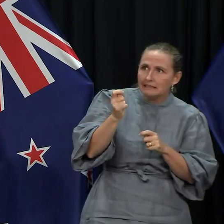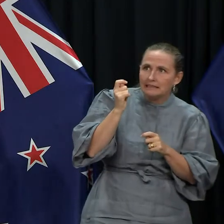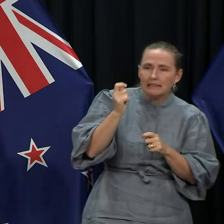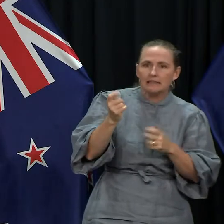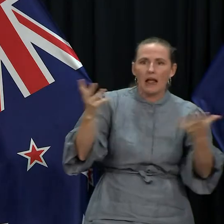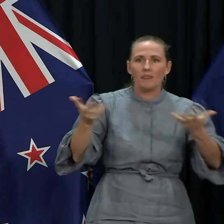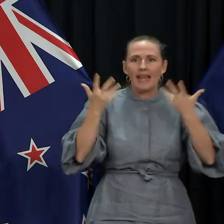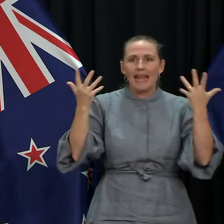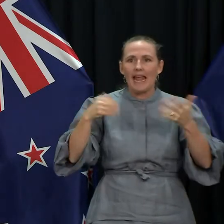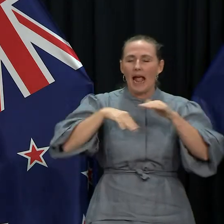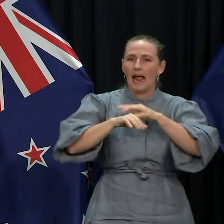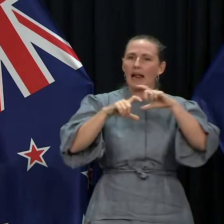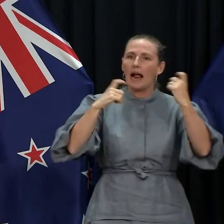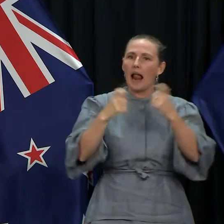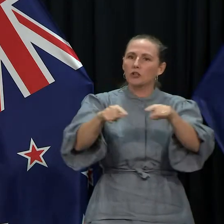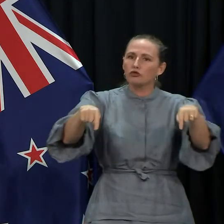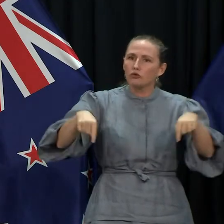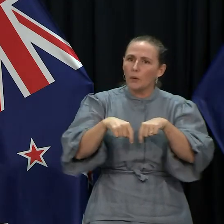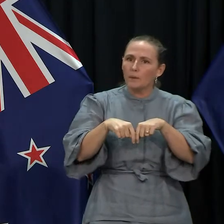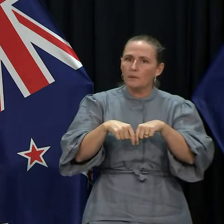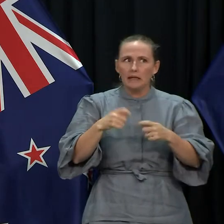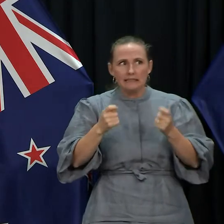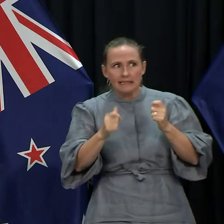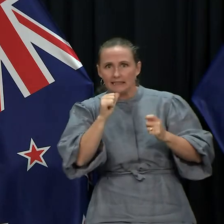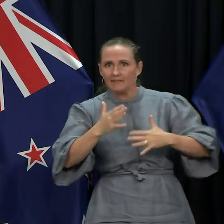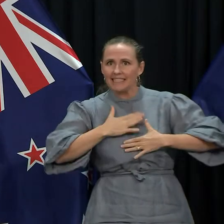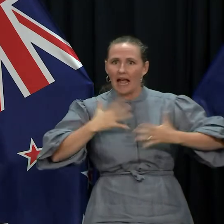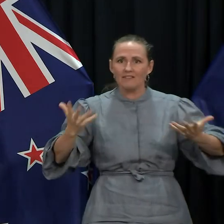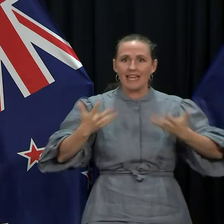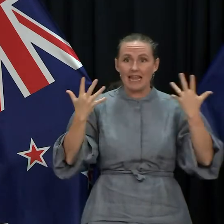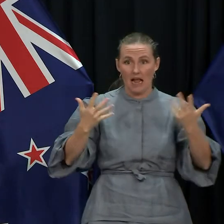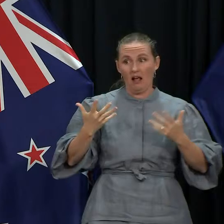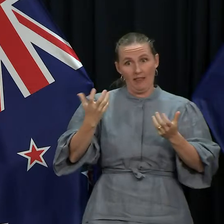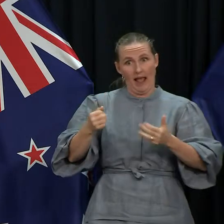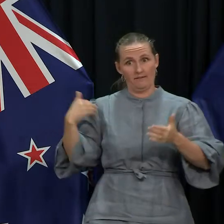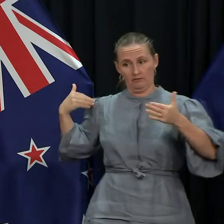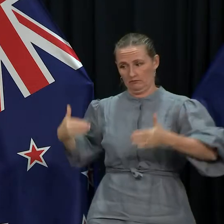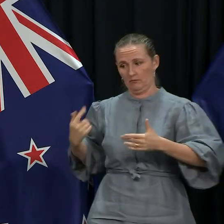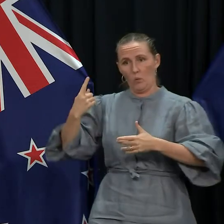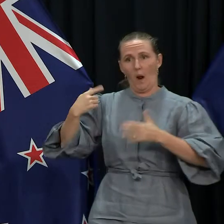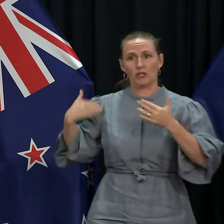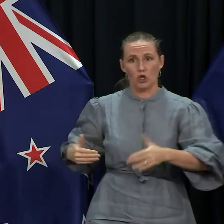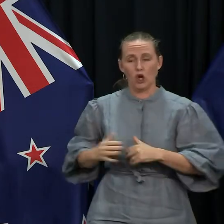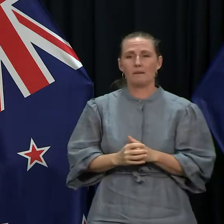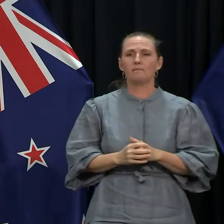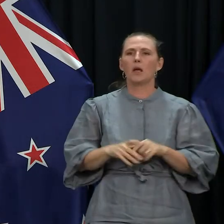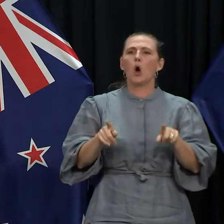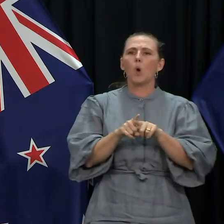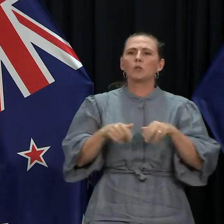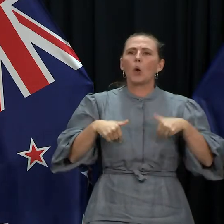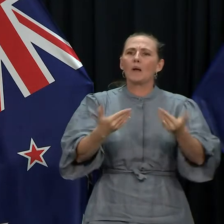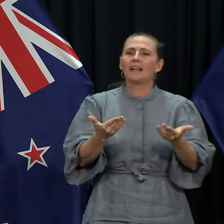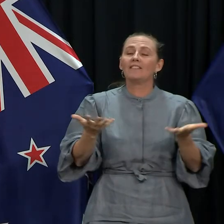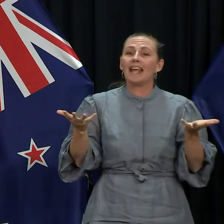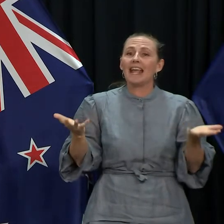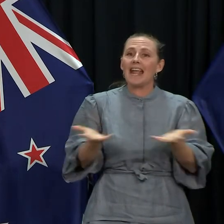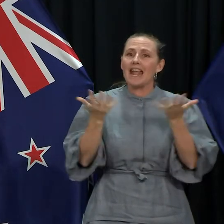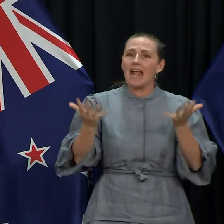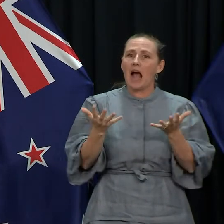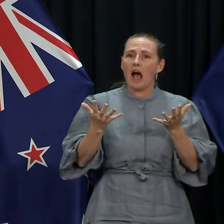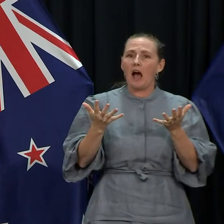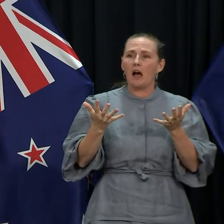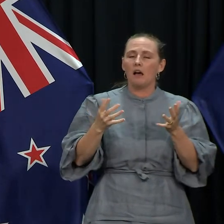classroom spaces. And they've had that for the course of this term. They're also receiving air filtration machines for